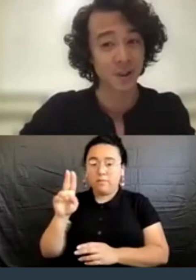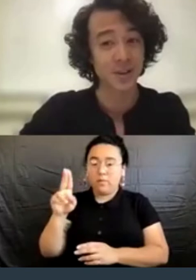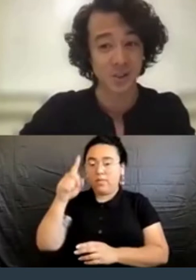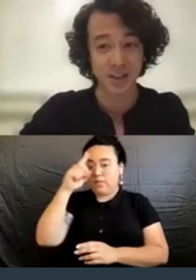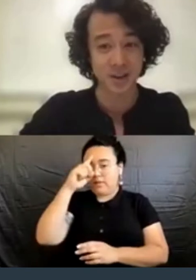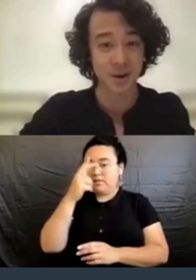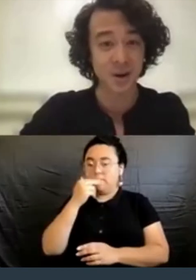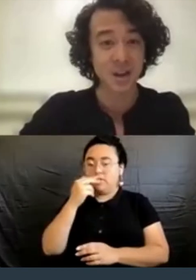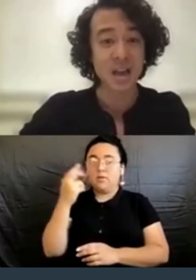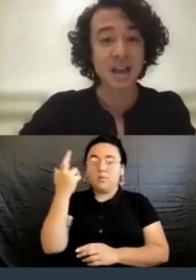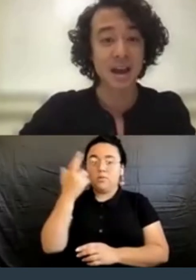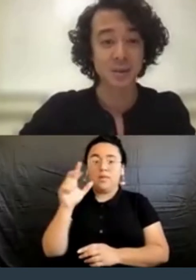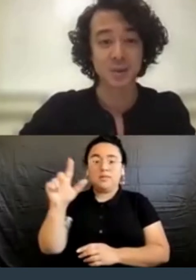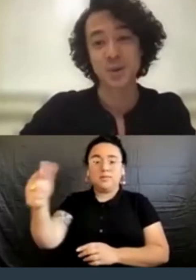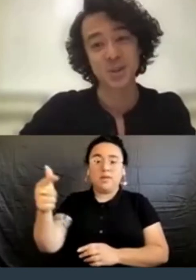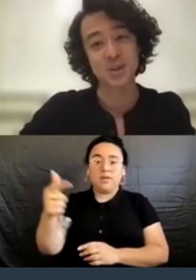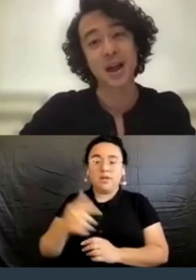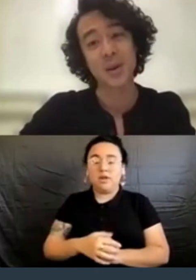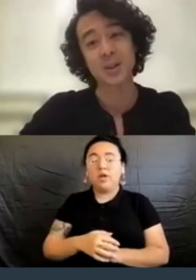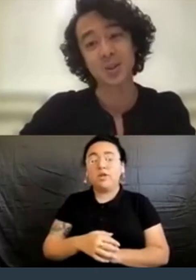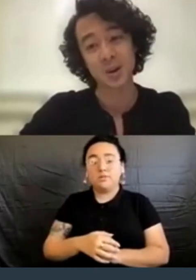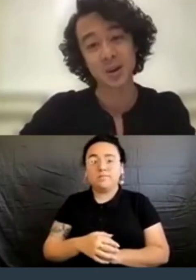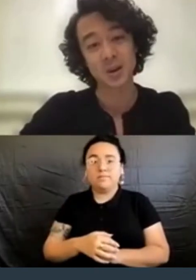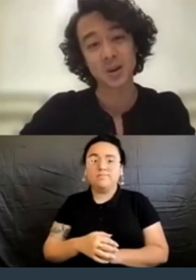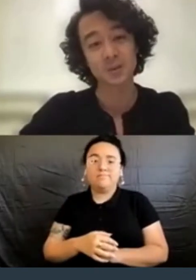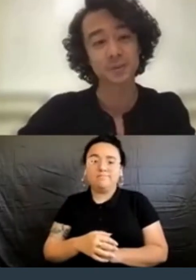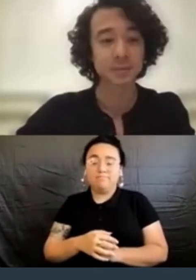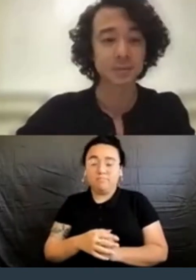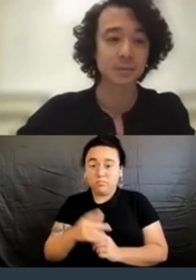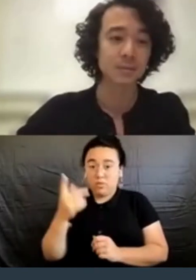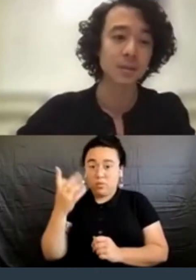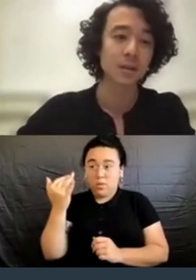to realize later that it was because of how I look.